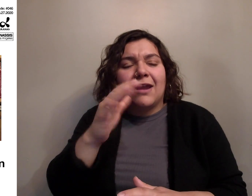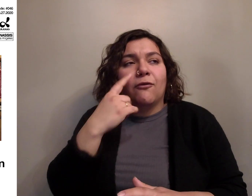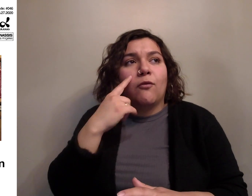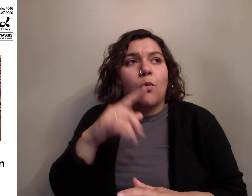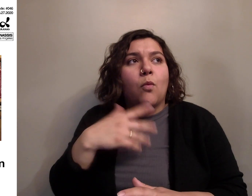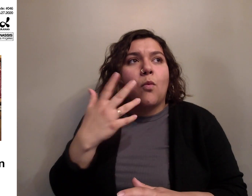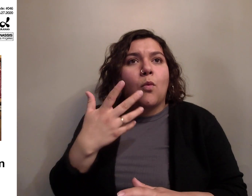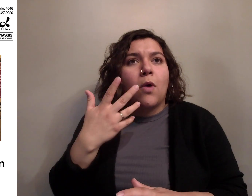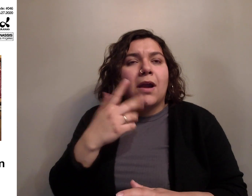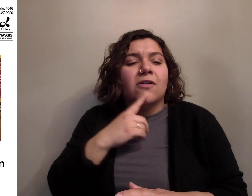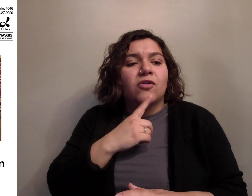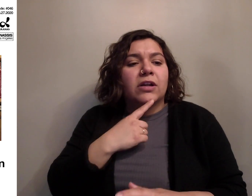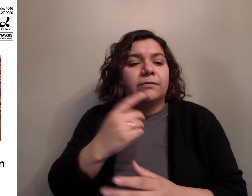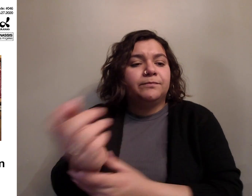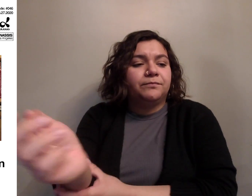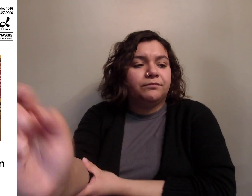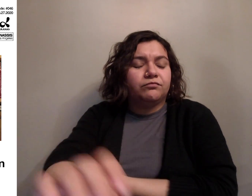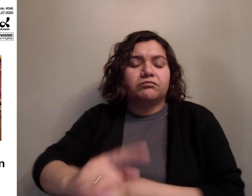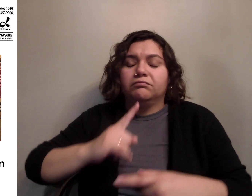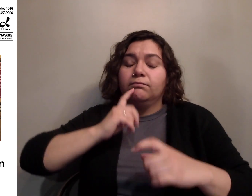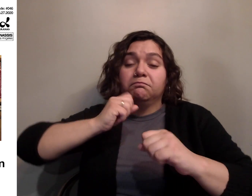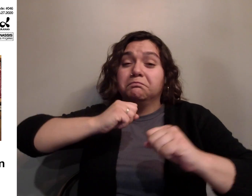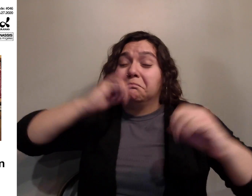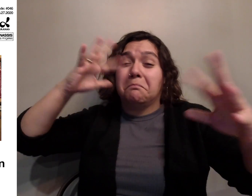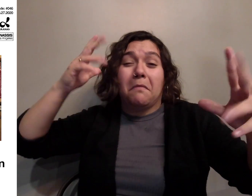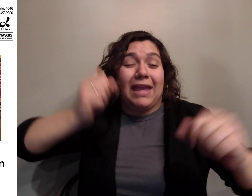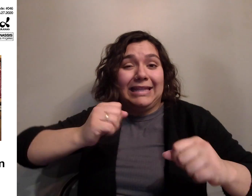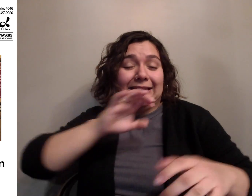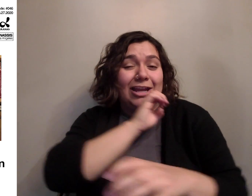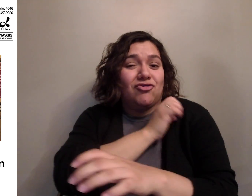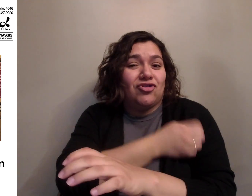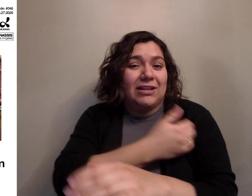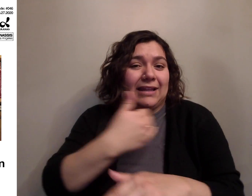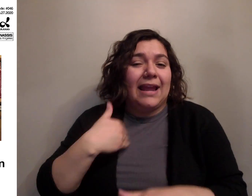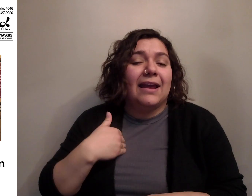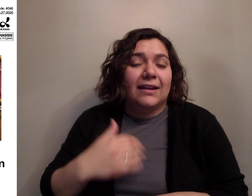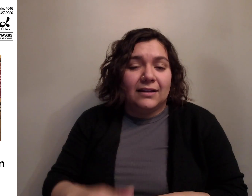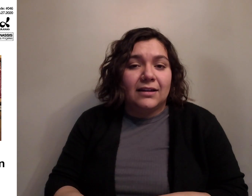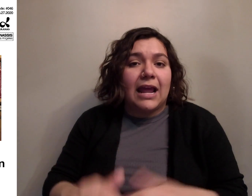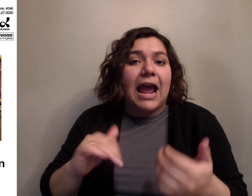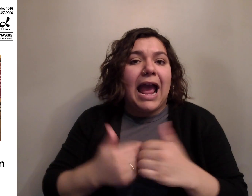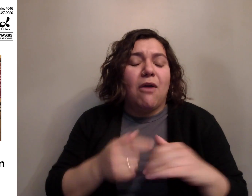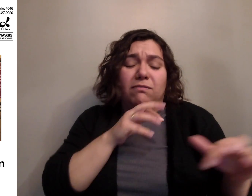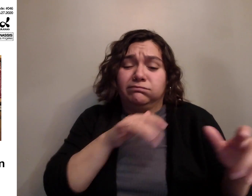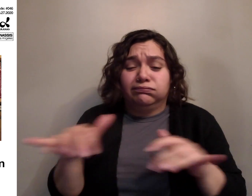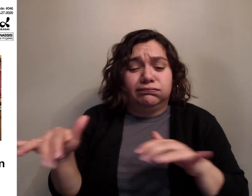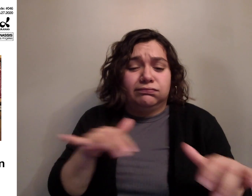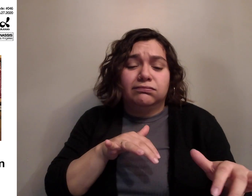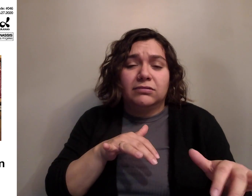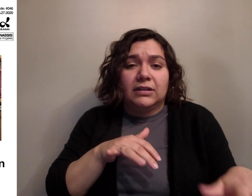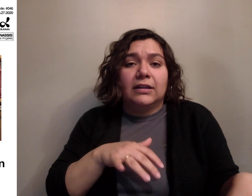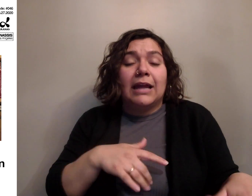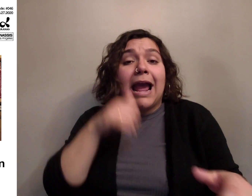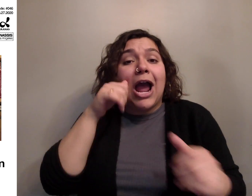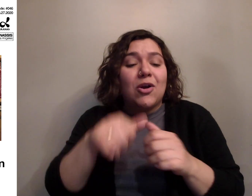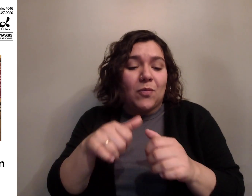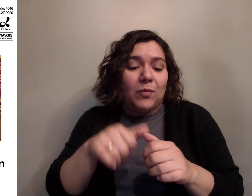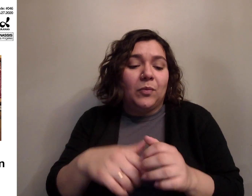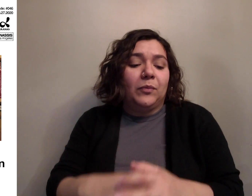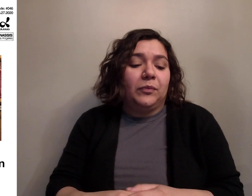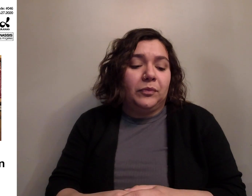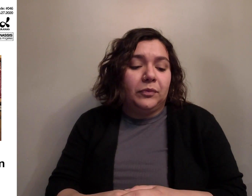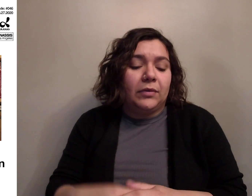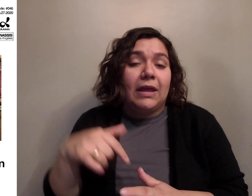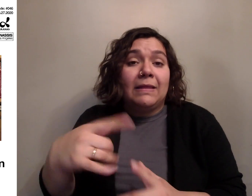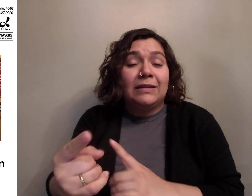titanic, the sort of dam-bursting energy of how he attacked the piano. And